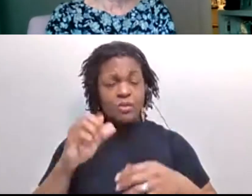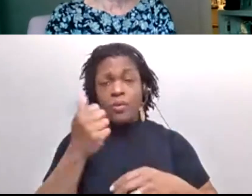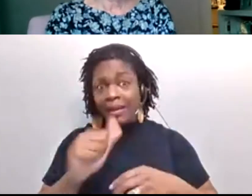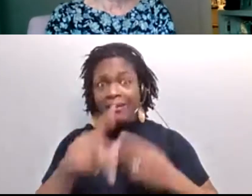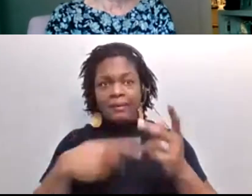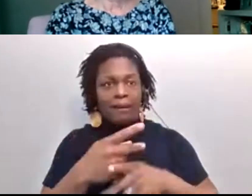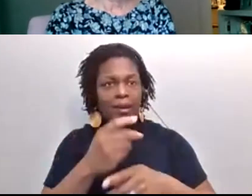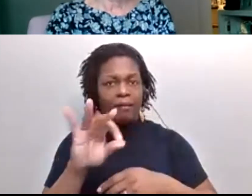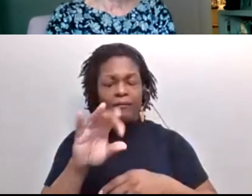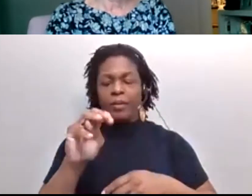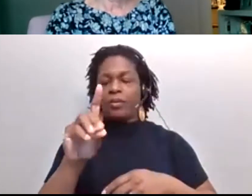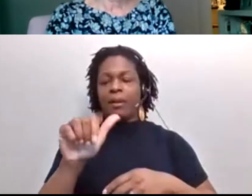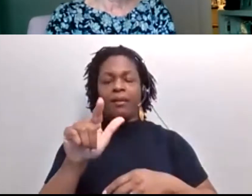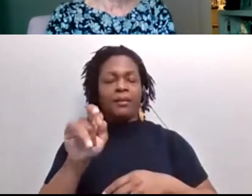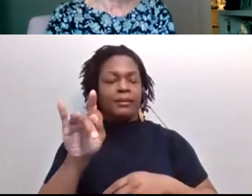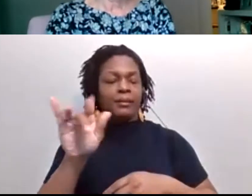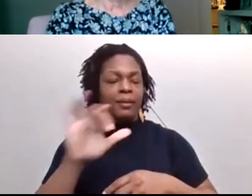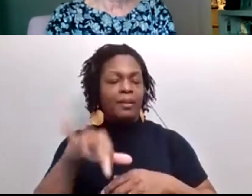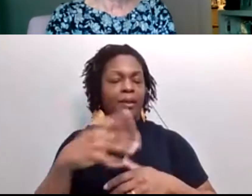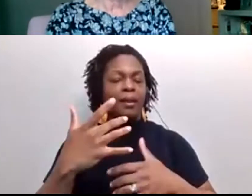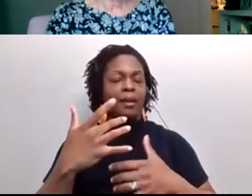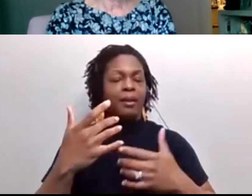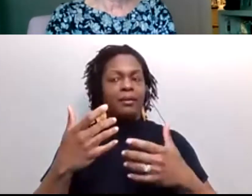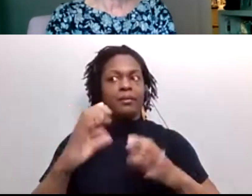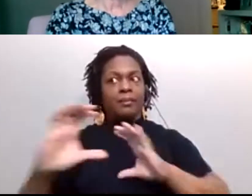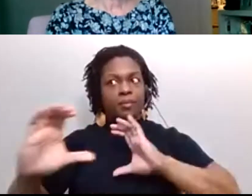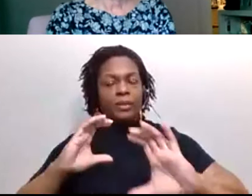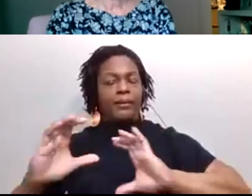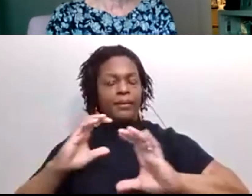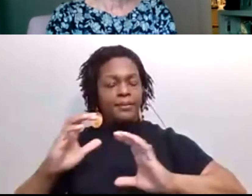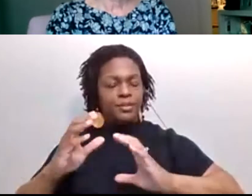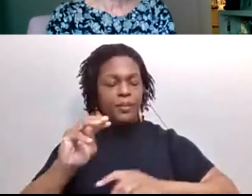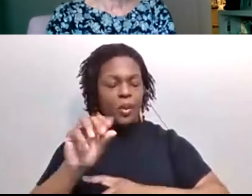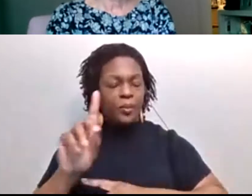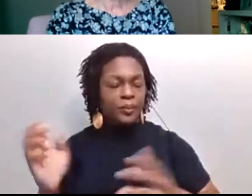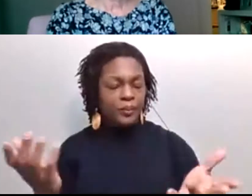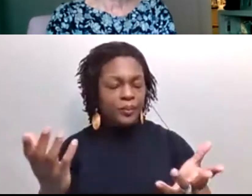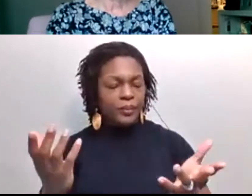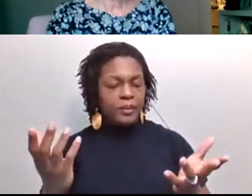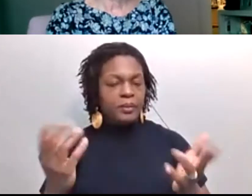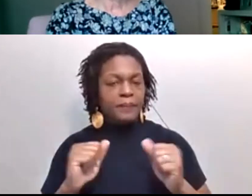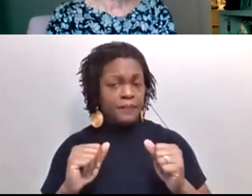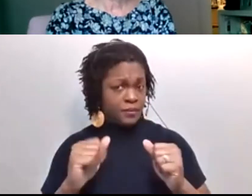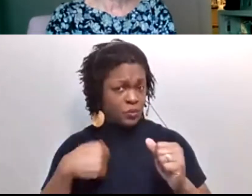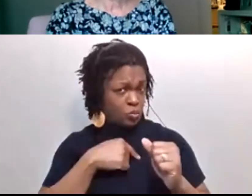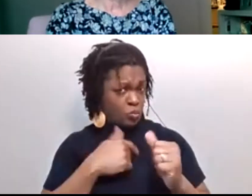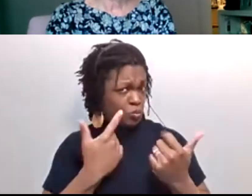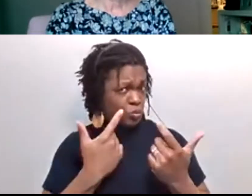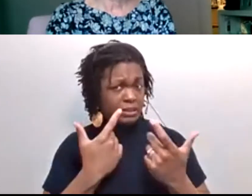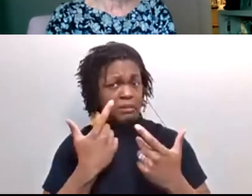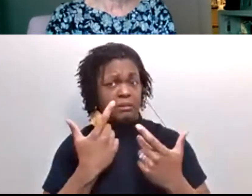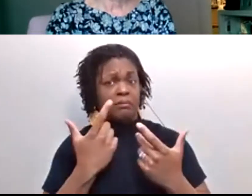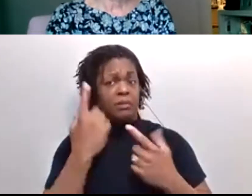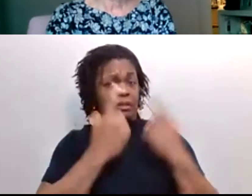that allow them a way to actually be able to communicate? So are we taking a